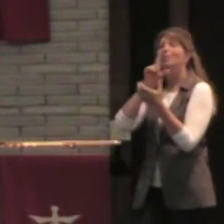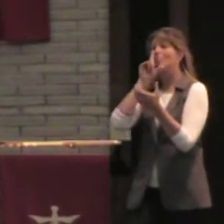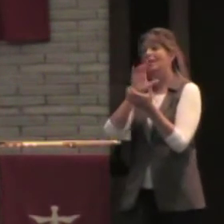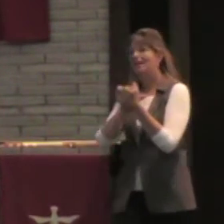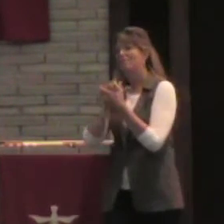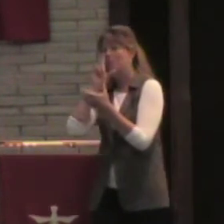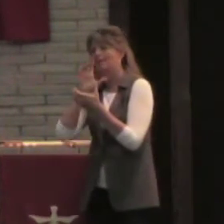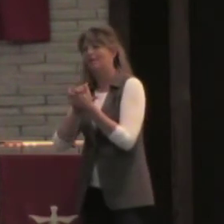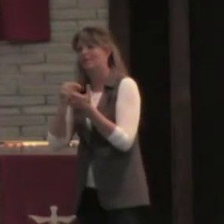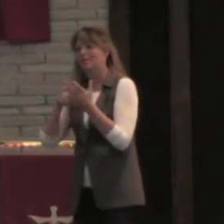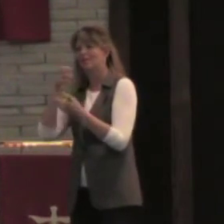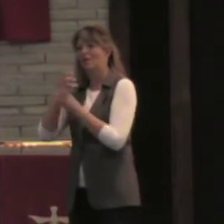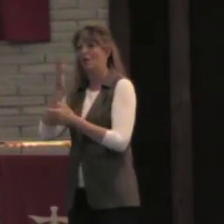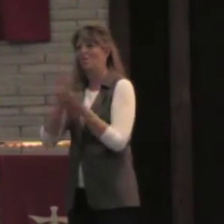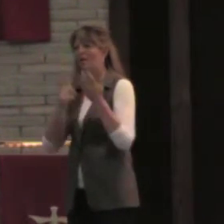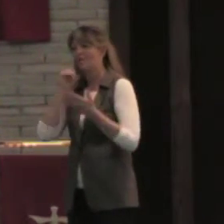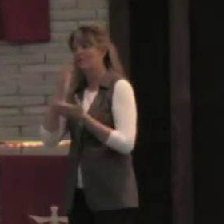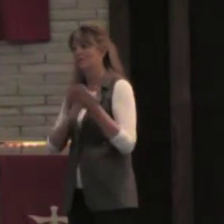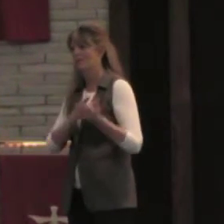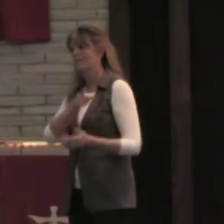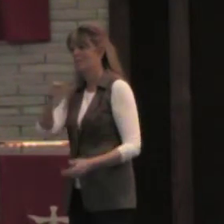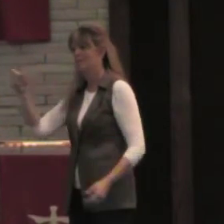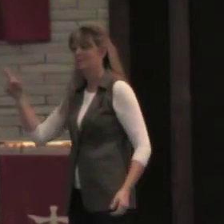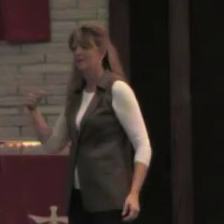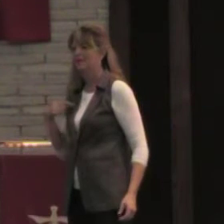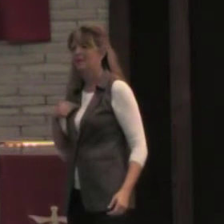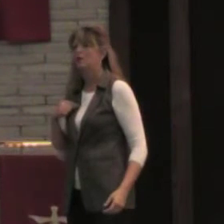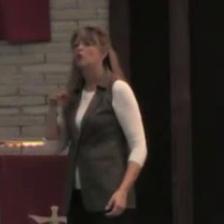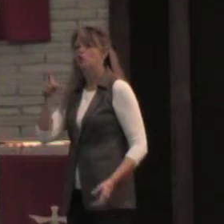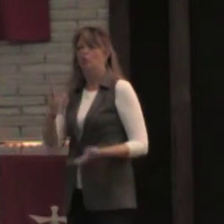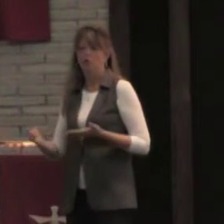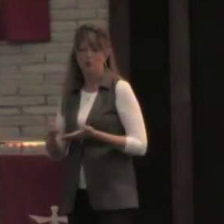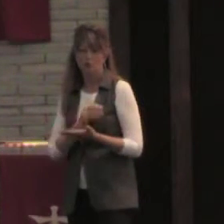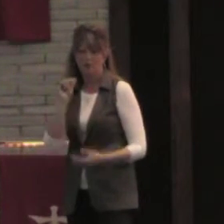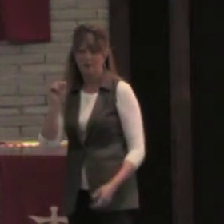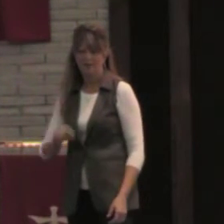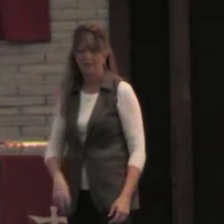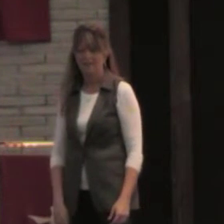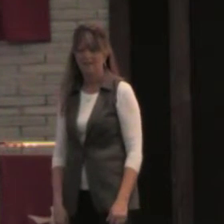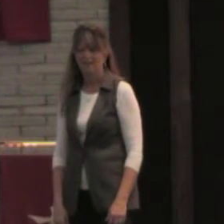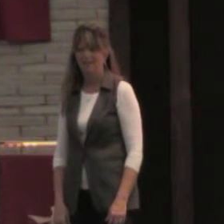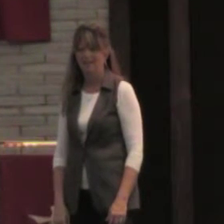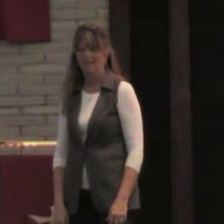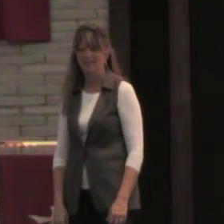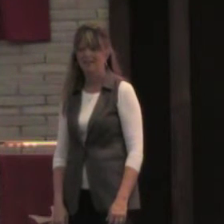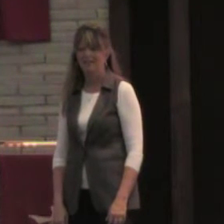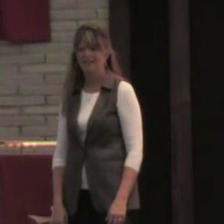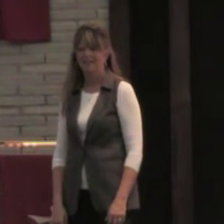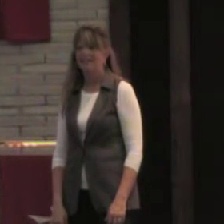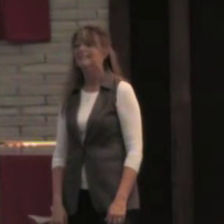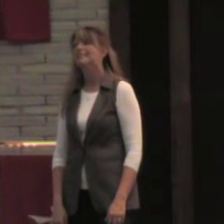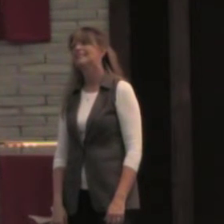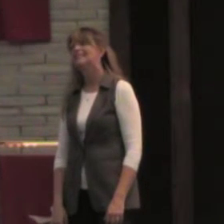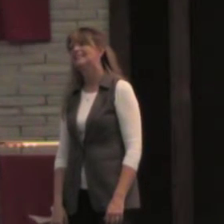Believe. Believe, believe, believe. That's the hard part for some of you. That you deserve it.